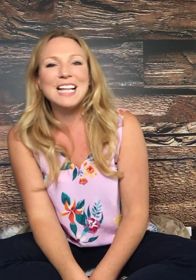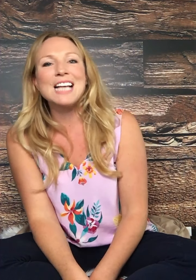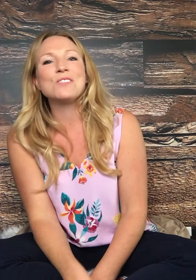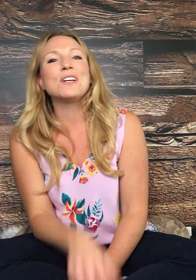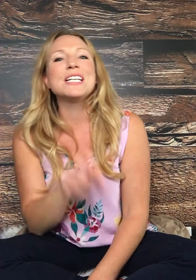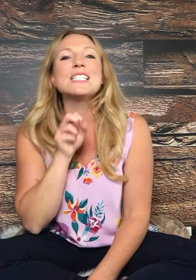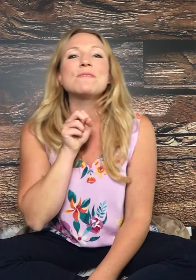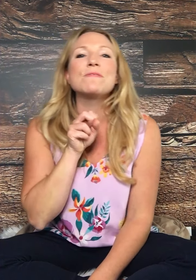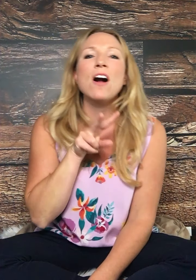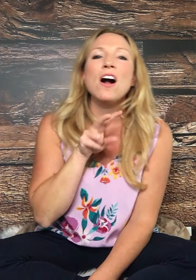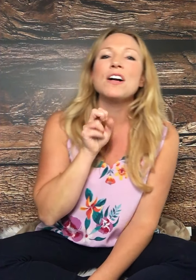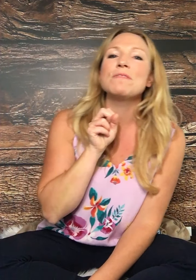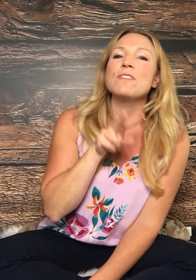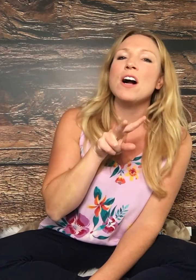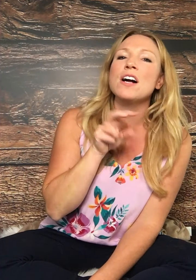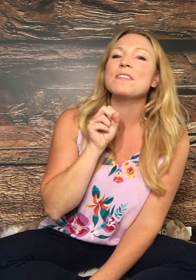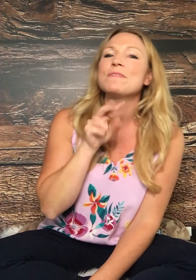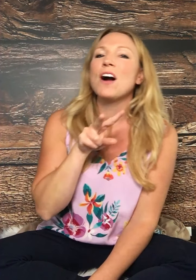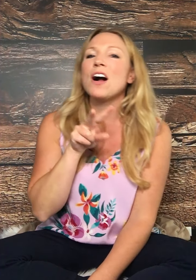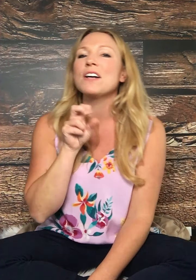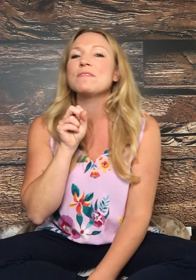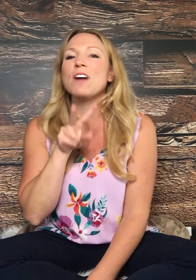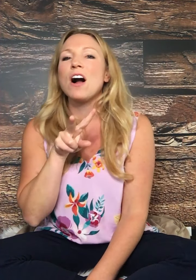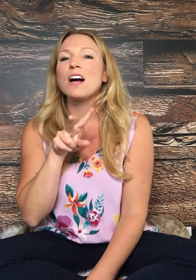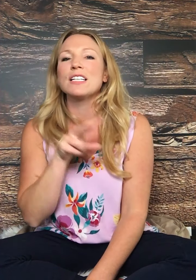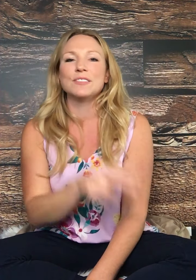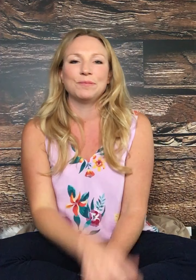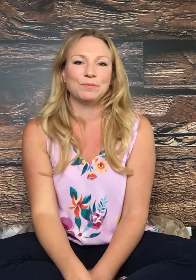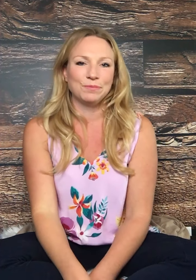Last one is frog, frog, frog, frog.